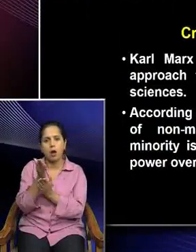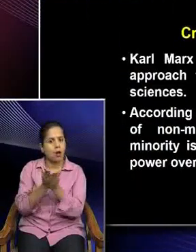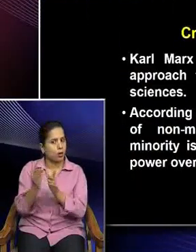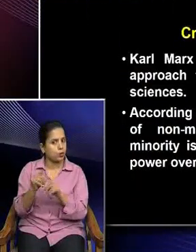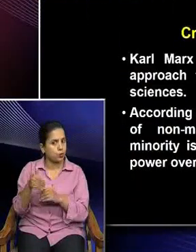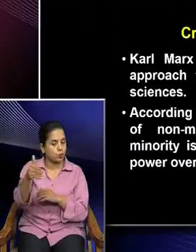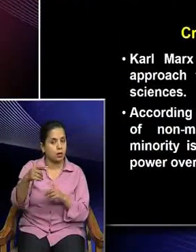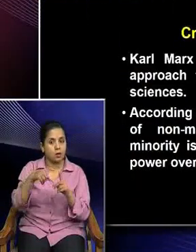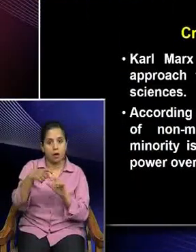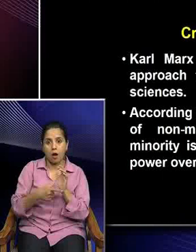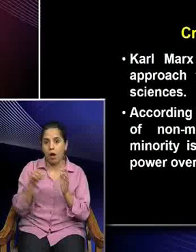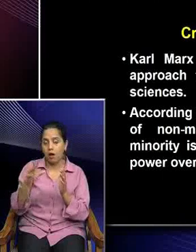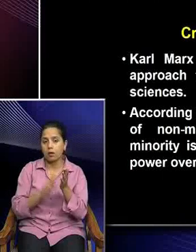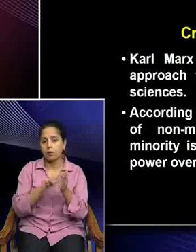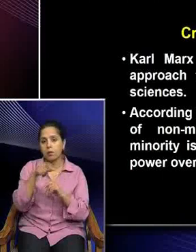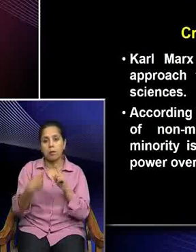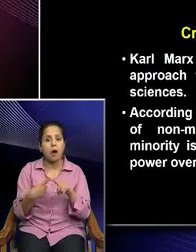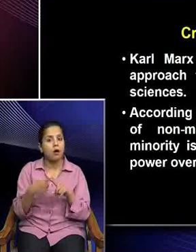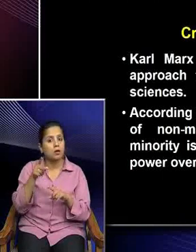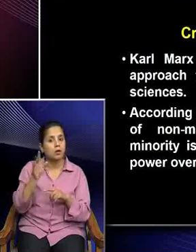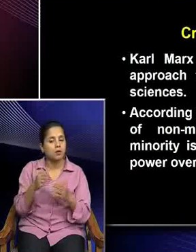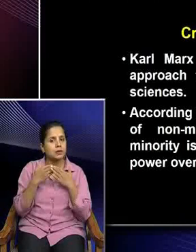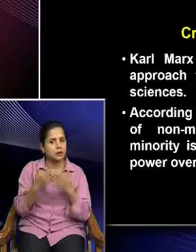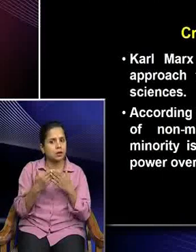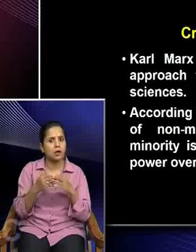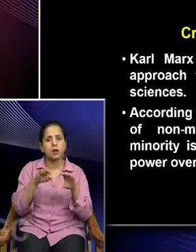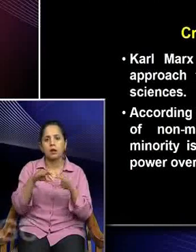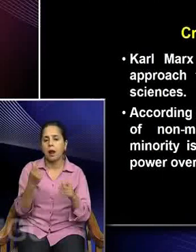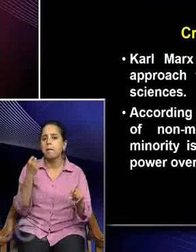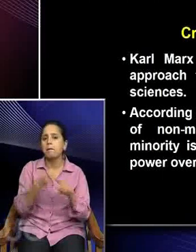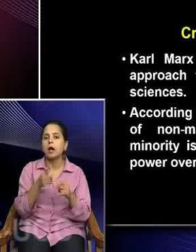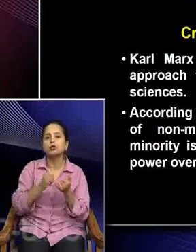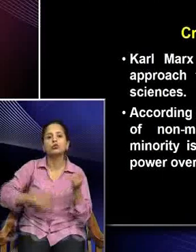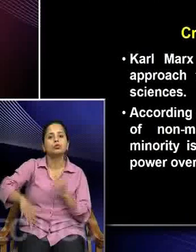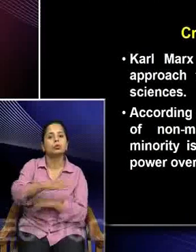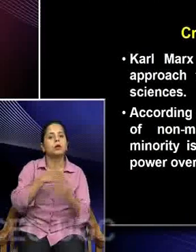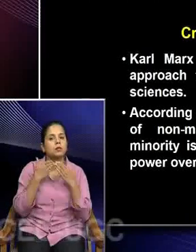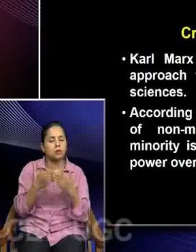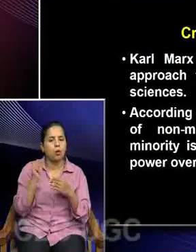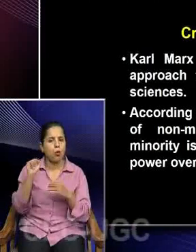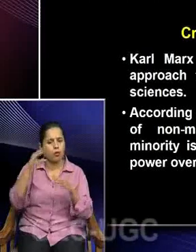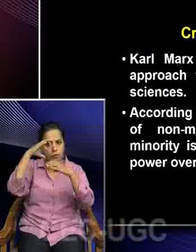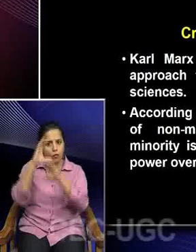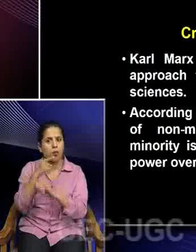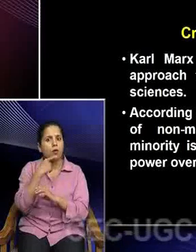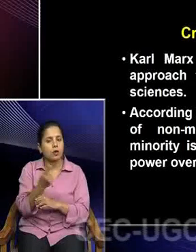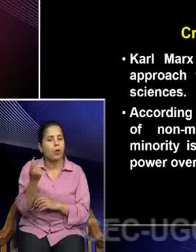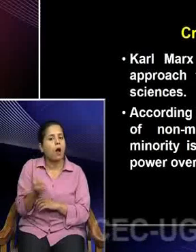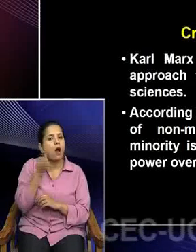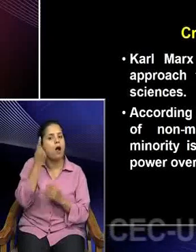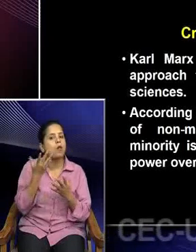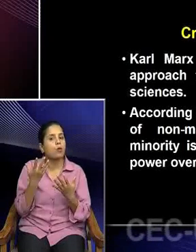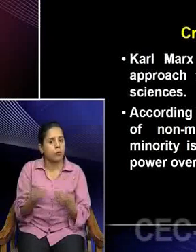Karl Marx was studying the class-based society. His focus was to